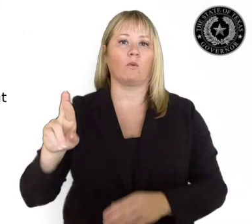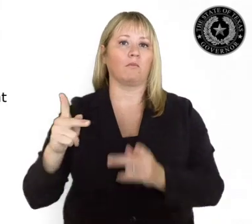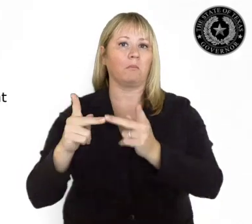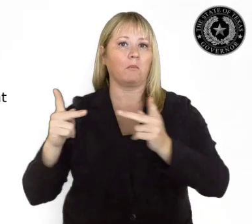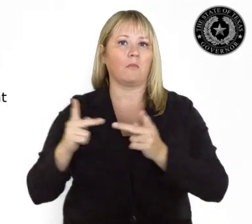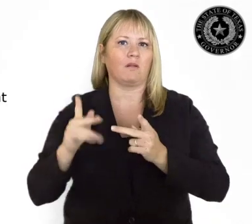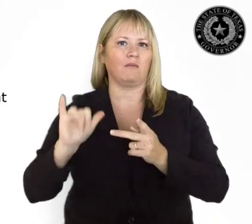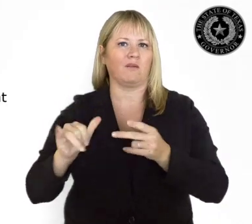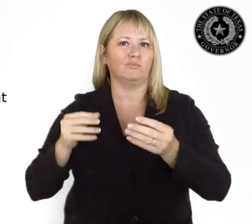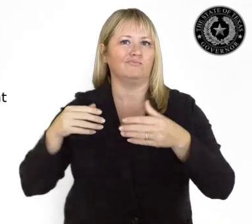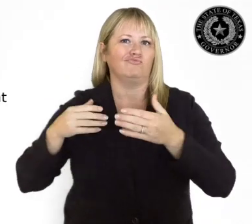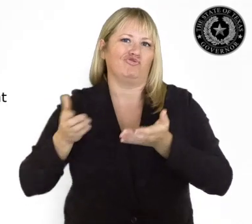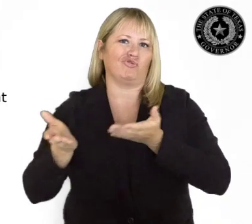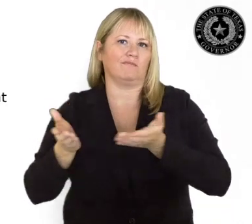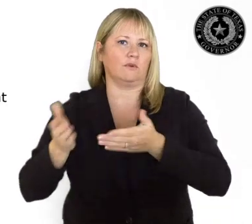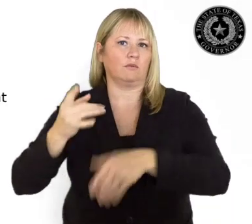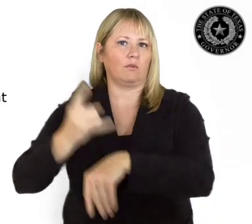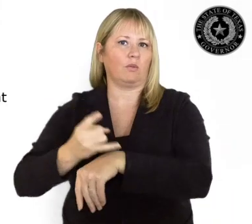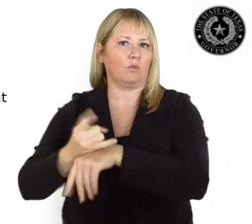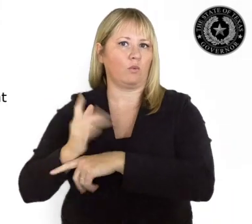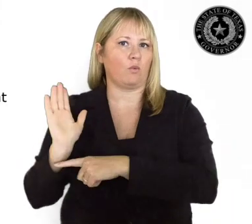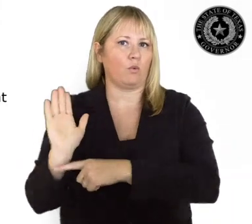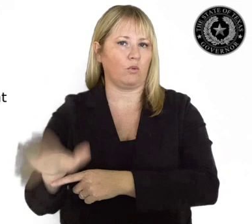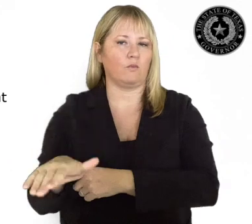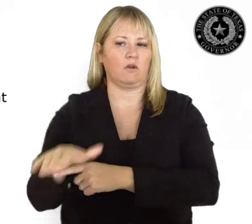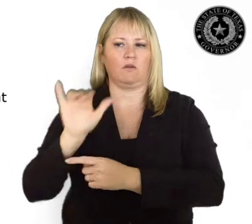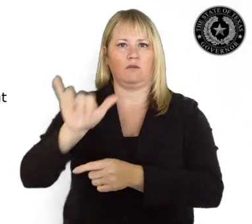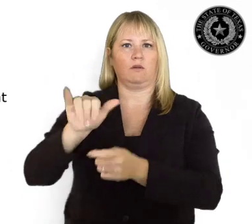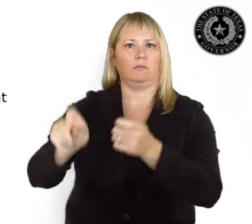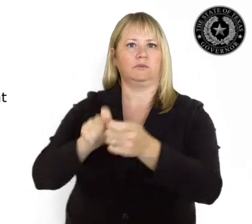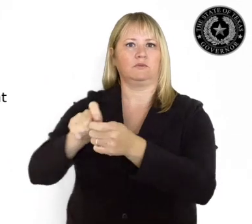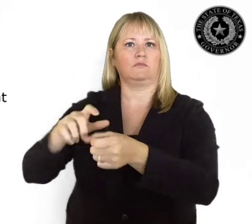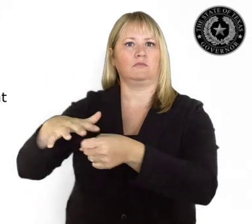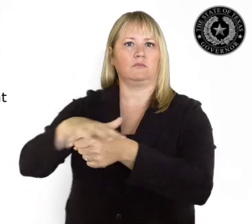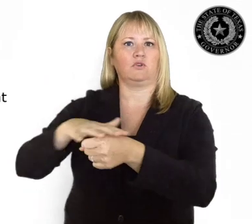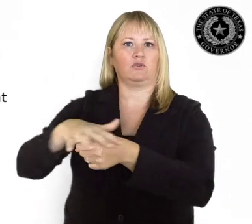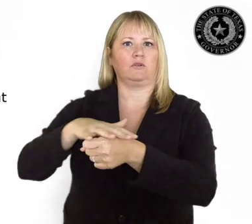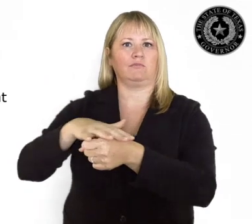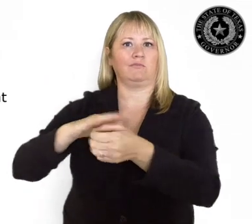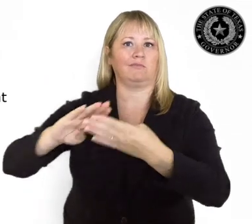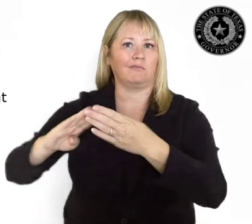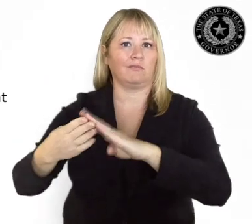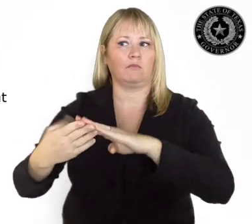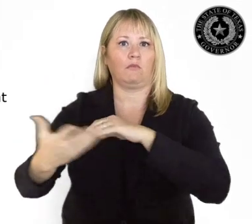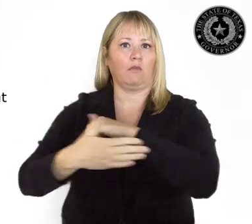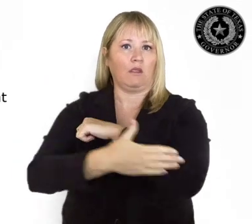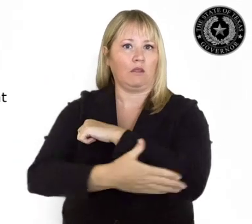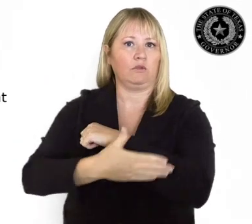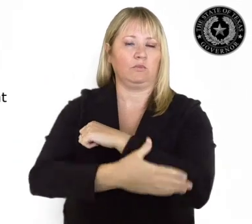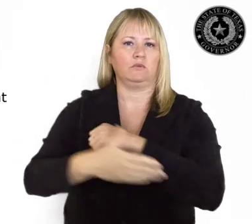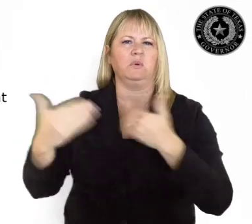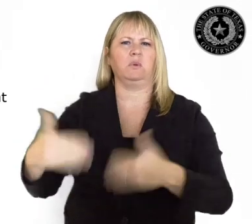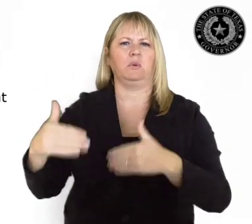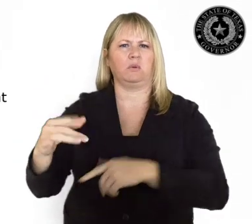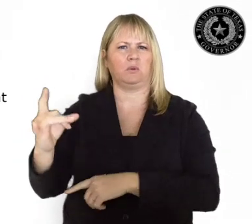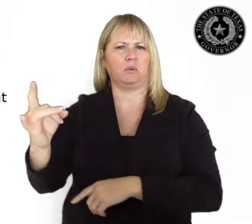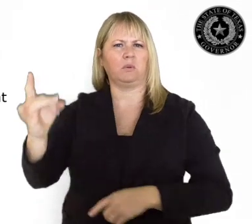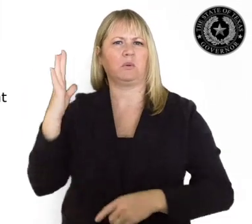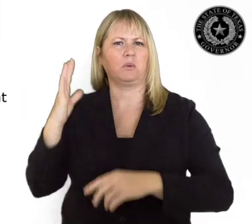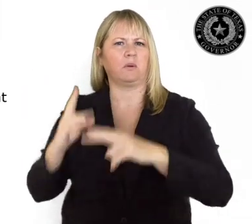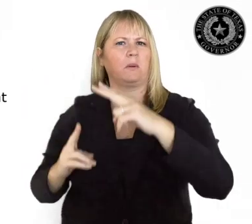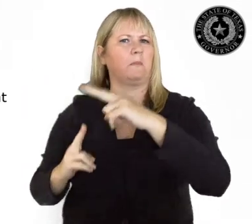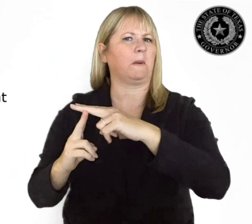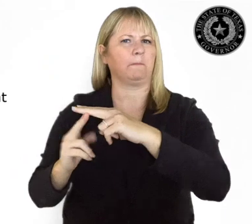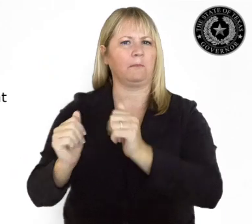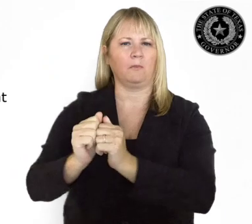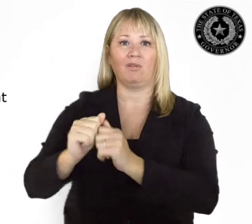B. The bar or similar establishment is in an area with high hospitalizations as defined above, but is located in a